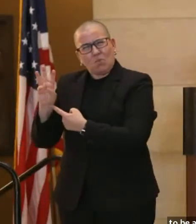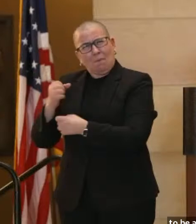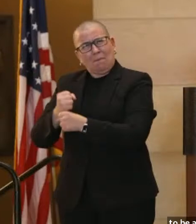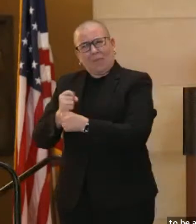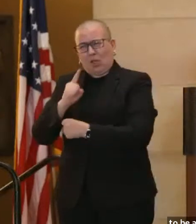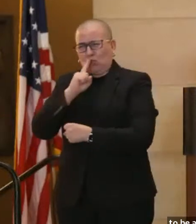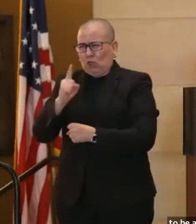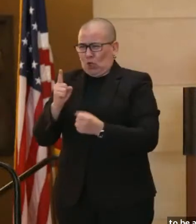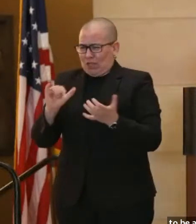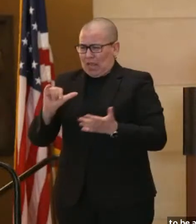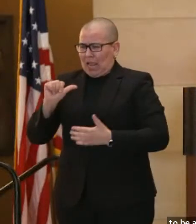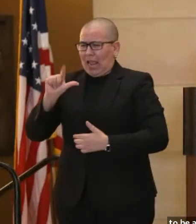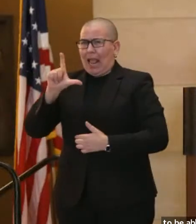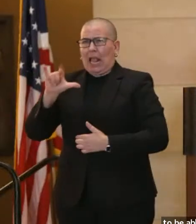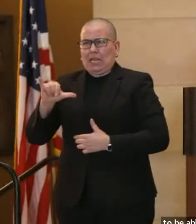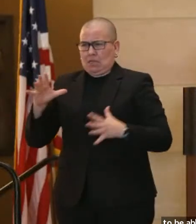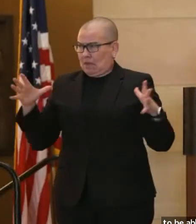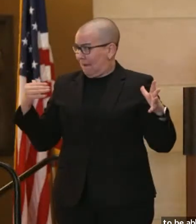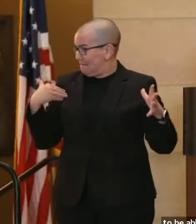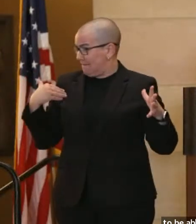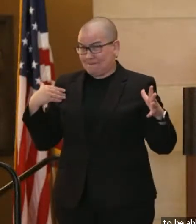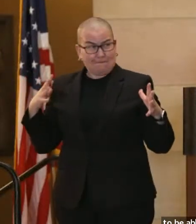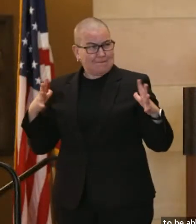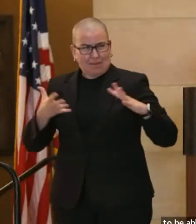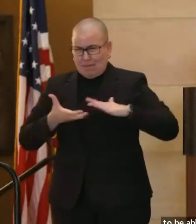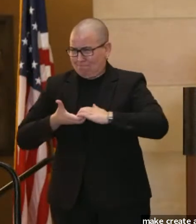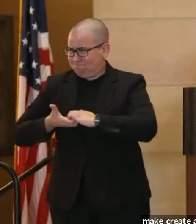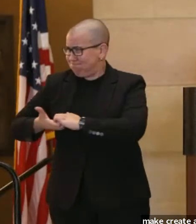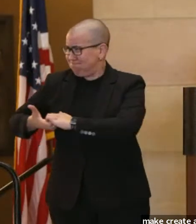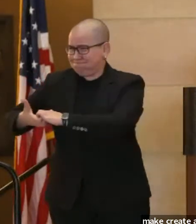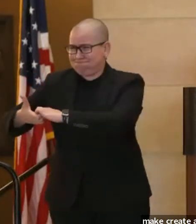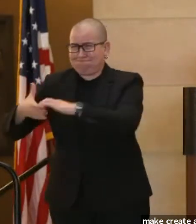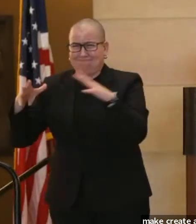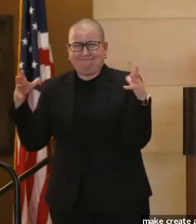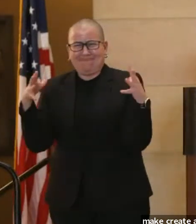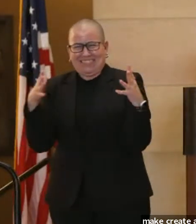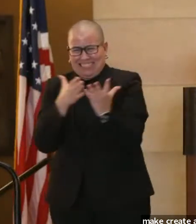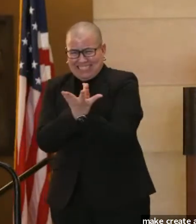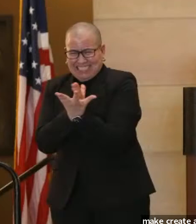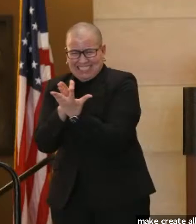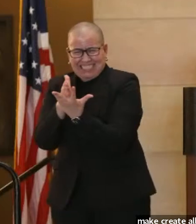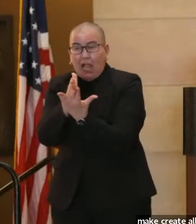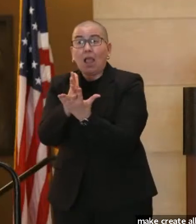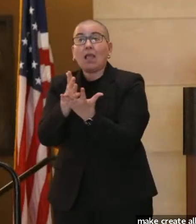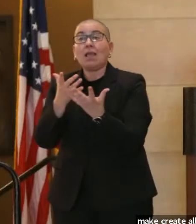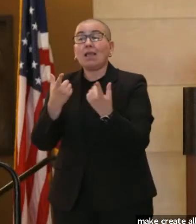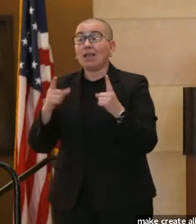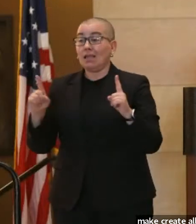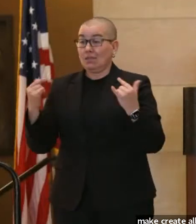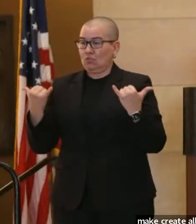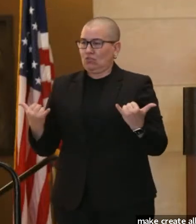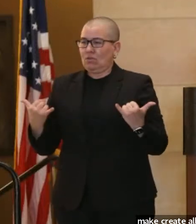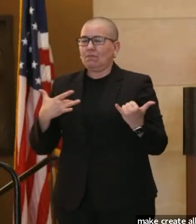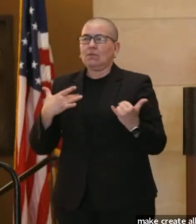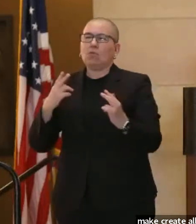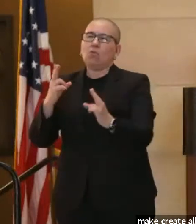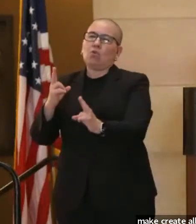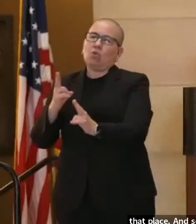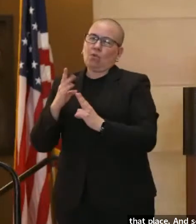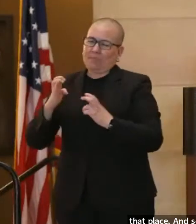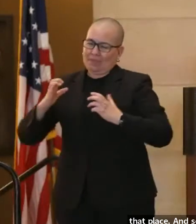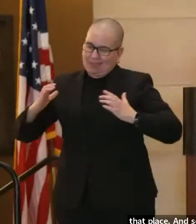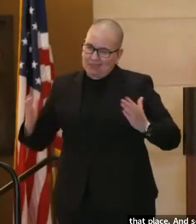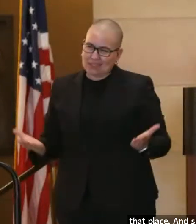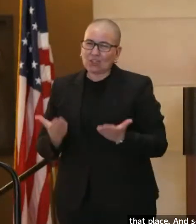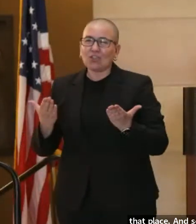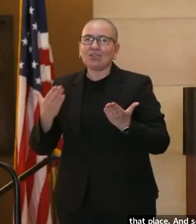allies that are going to help us to get to that place. And so today, you know, we're so honored to be here today, you know, with the different